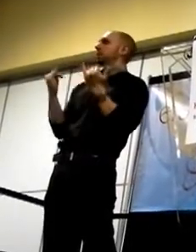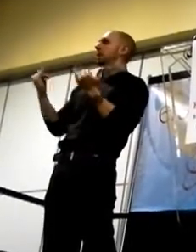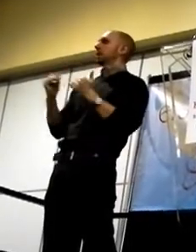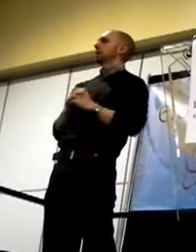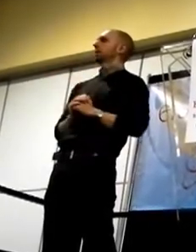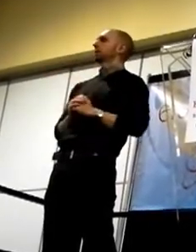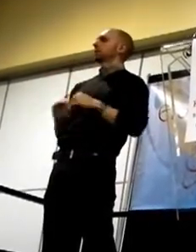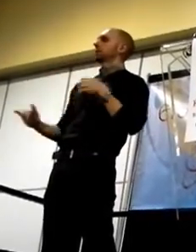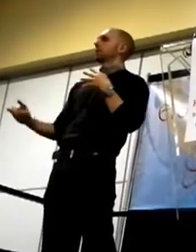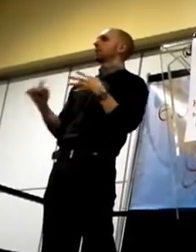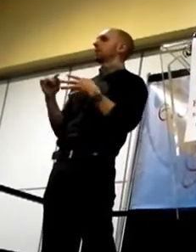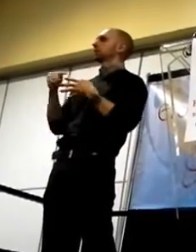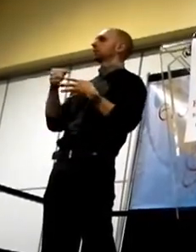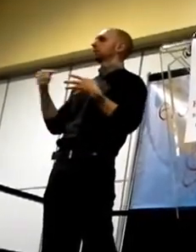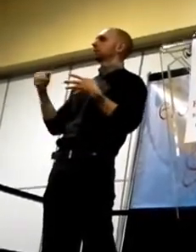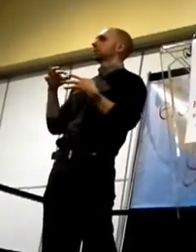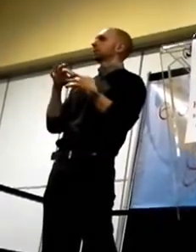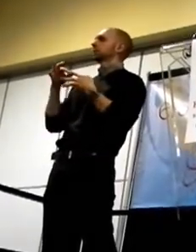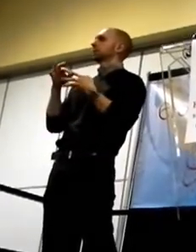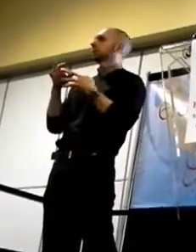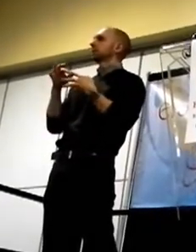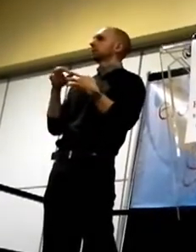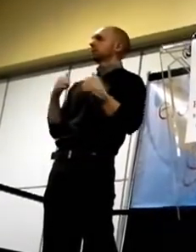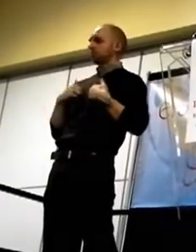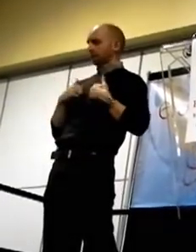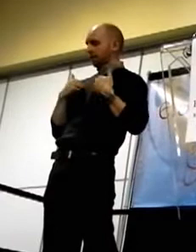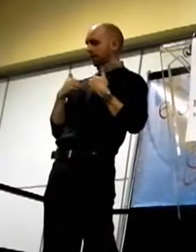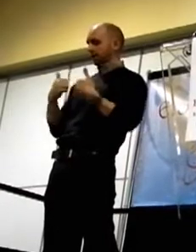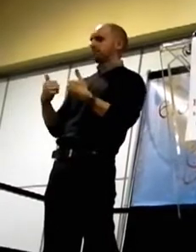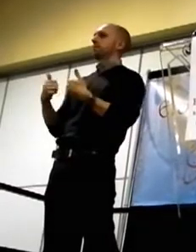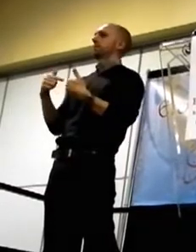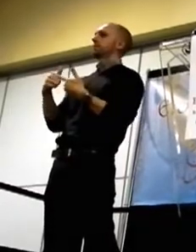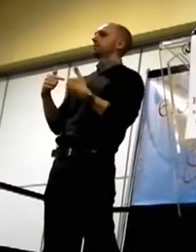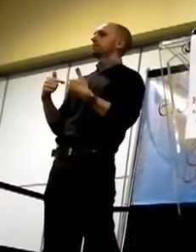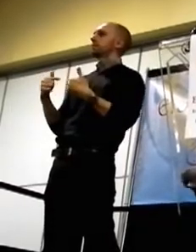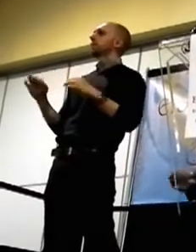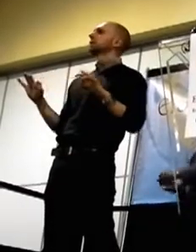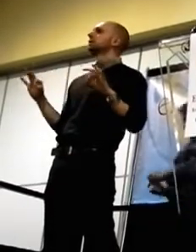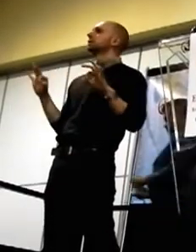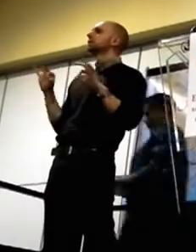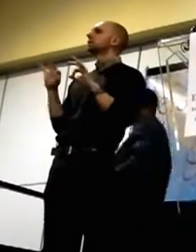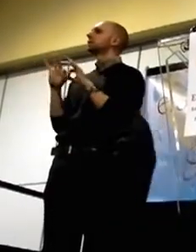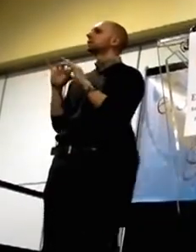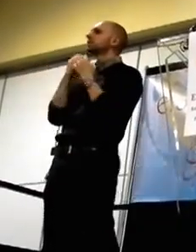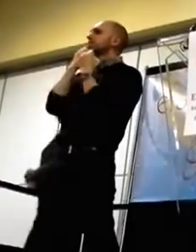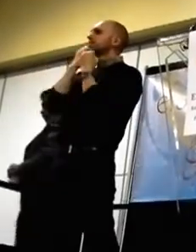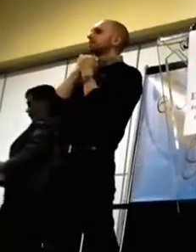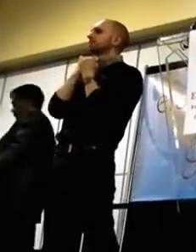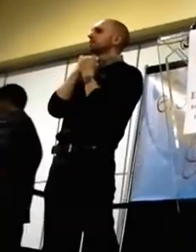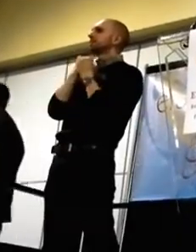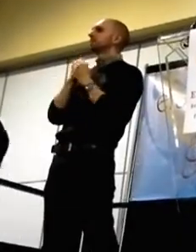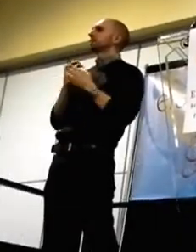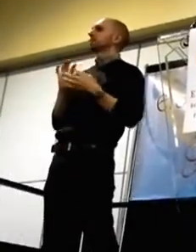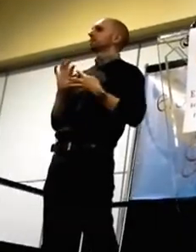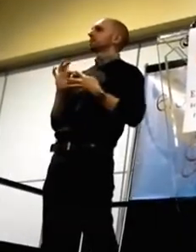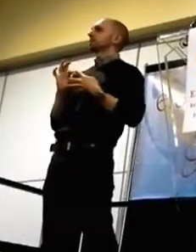of life, the sanctity of private ownership, and the sanctity of